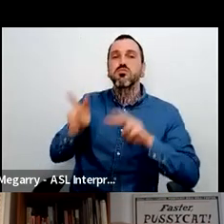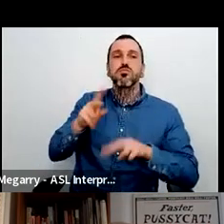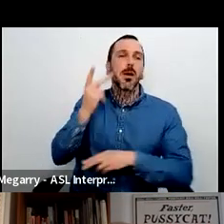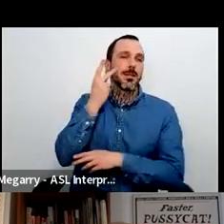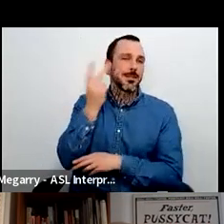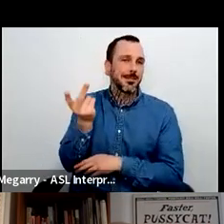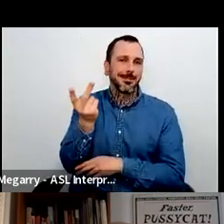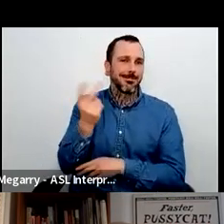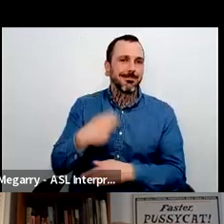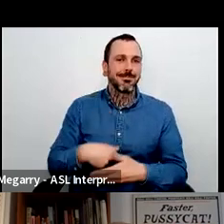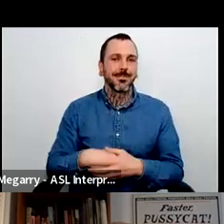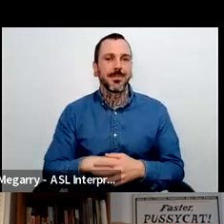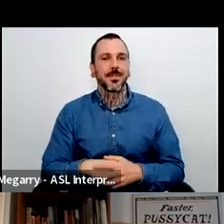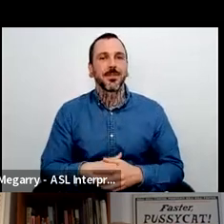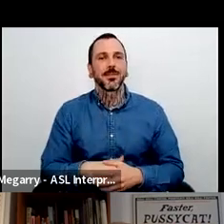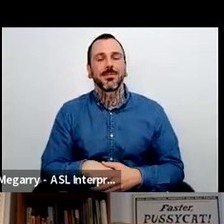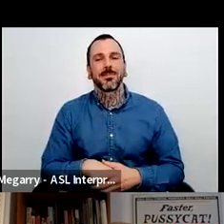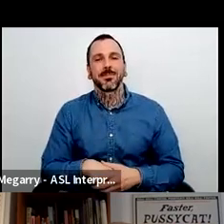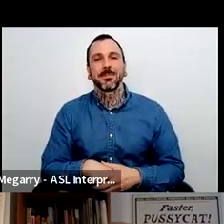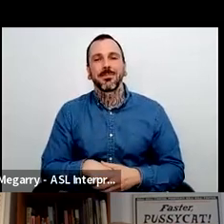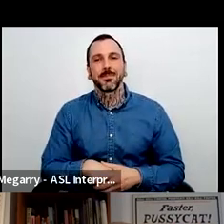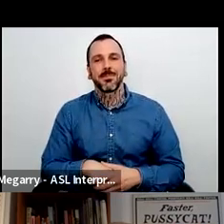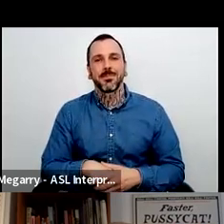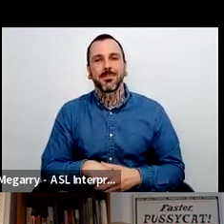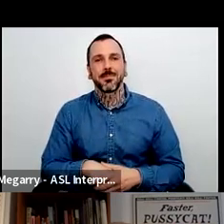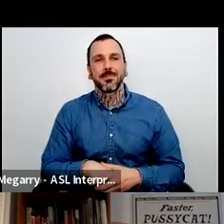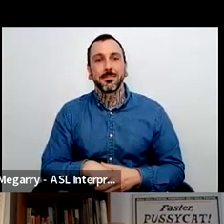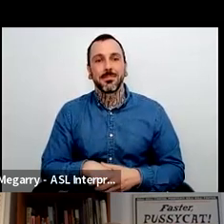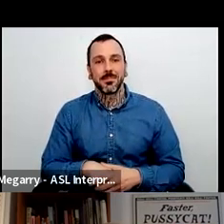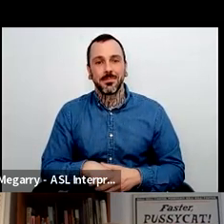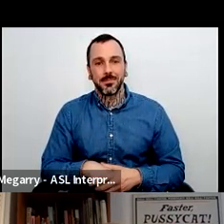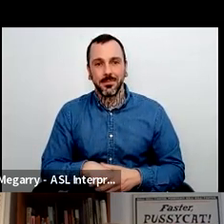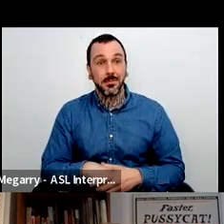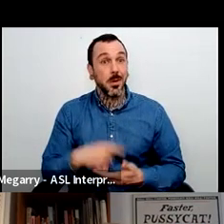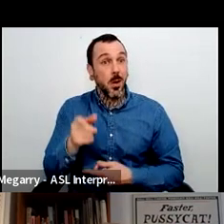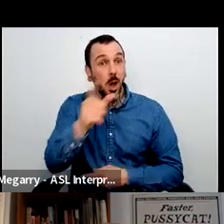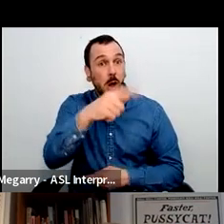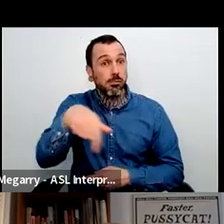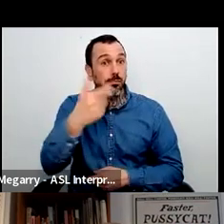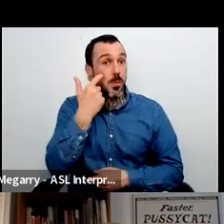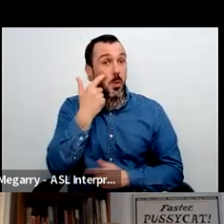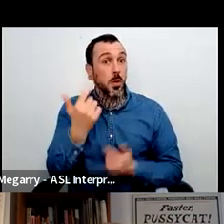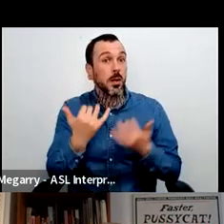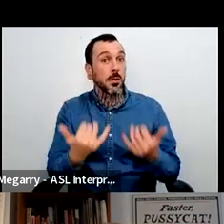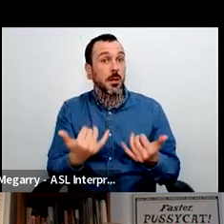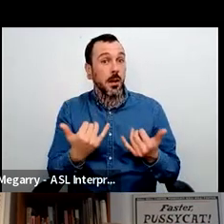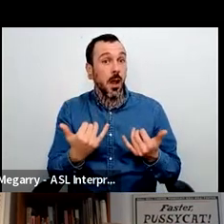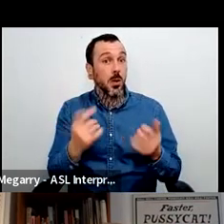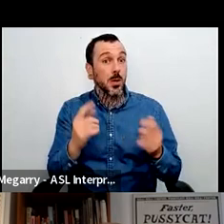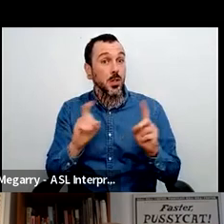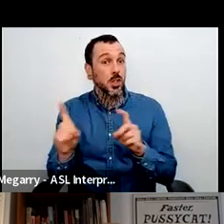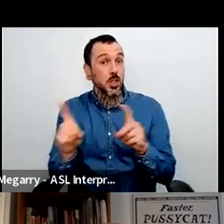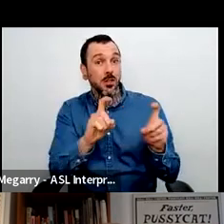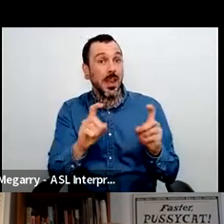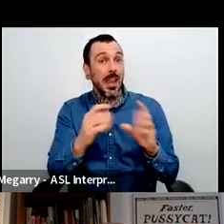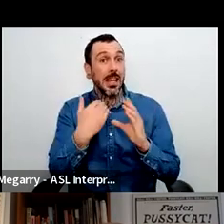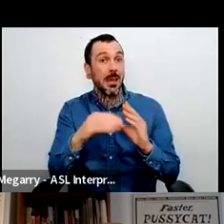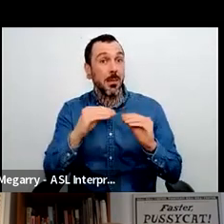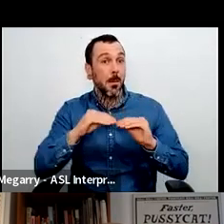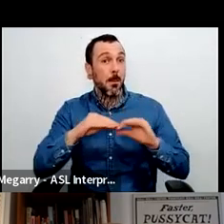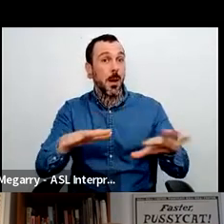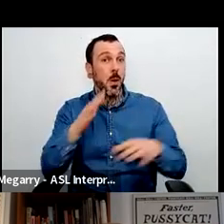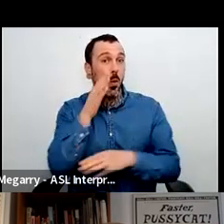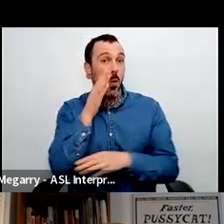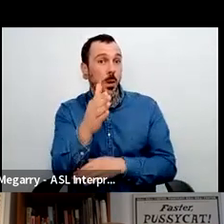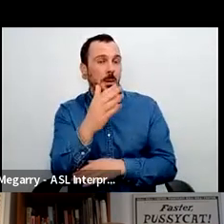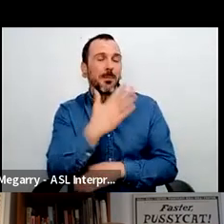reminder to those of you who are attending, please take a minute to fill out the survey that will come to you if it hasn't